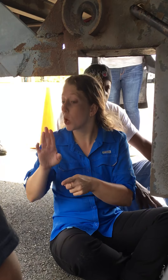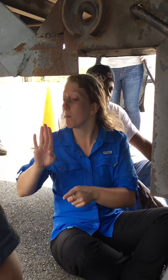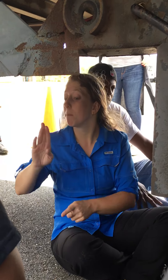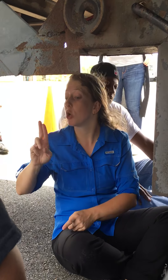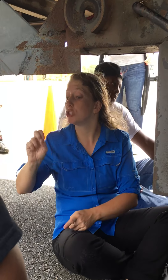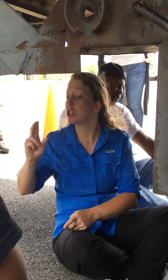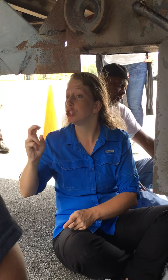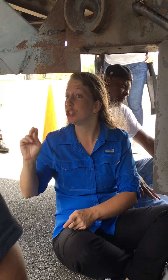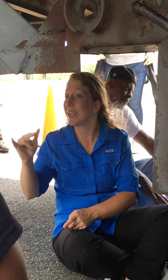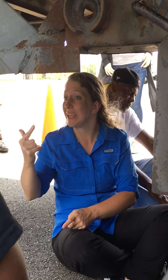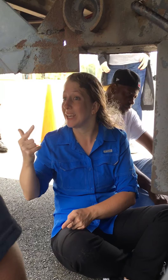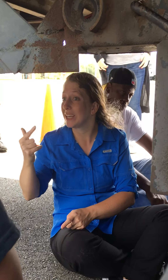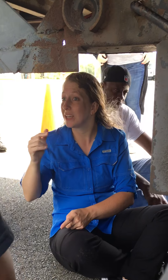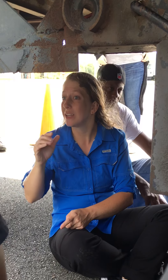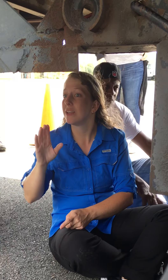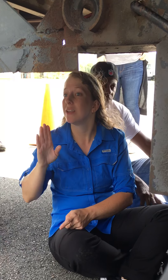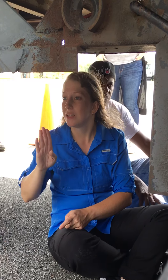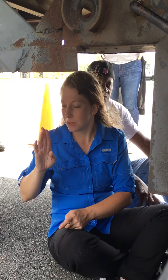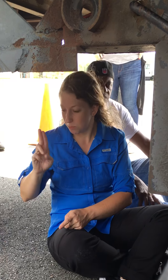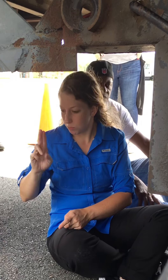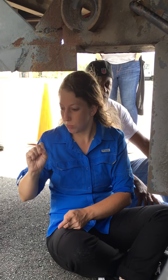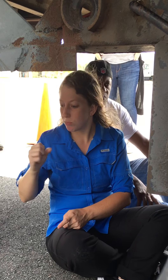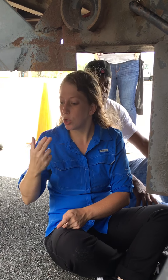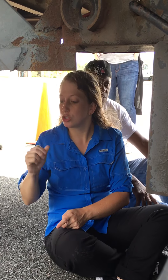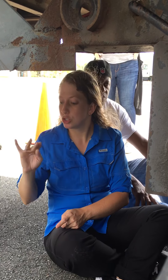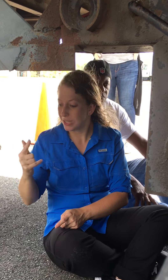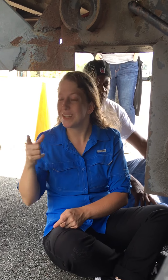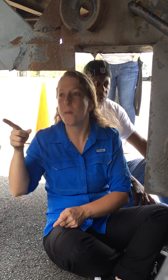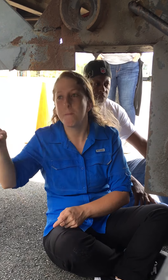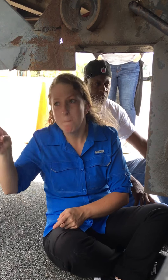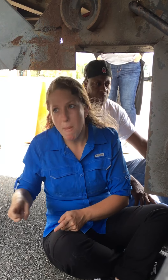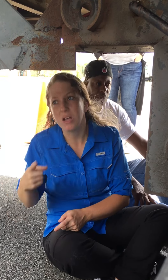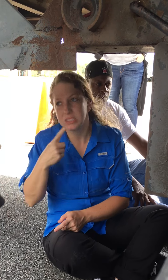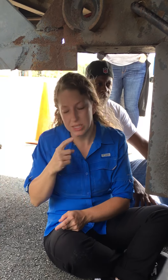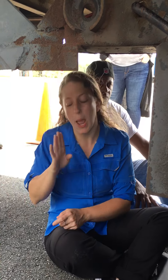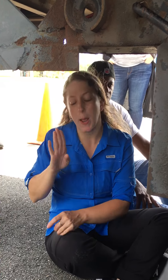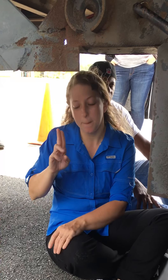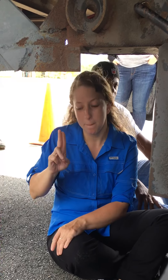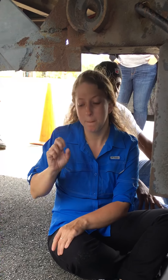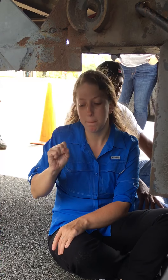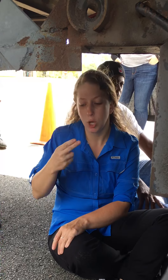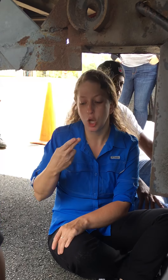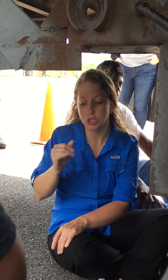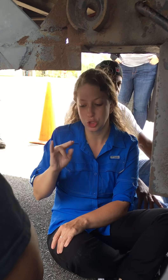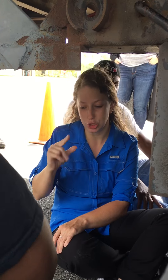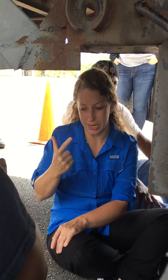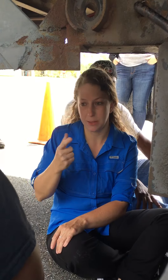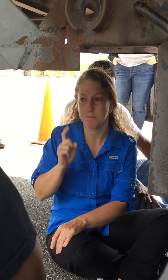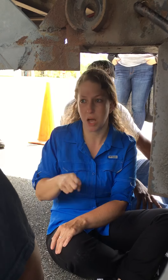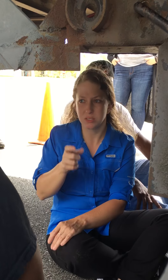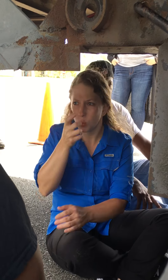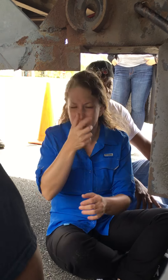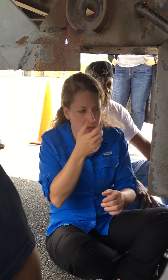Yes. You absolutely have to say bushings. Okay. Okay. Hey, Coach, is it the same setup back here? Yes. Where's the